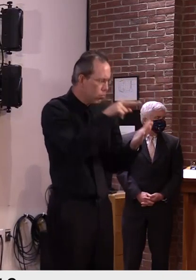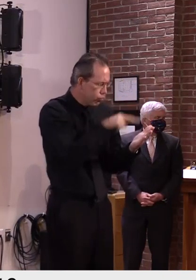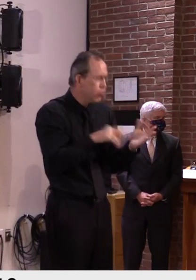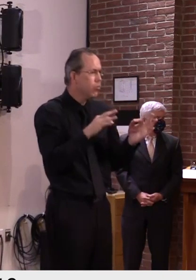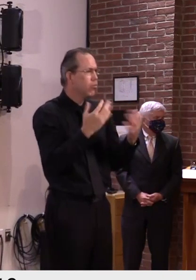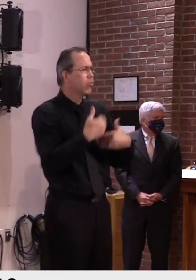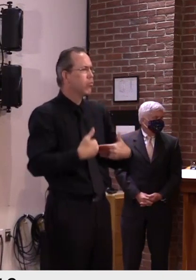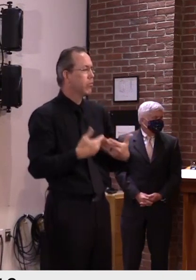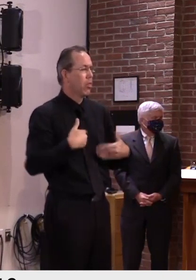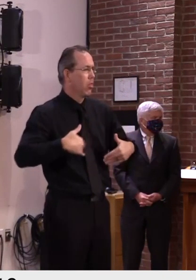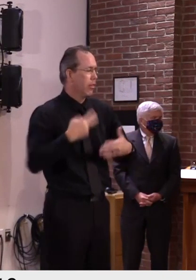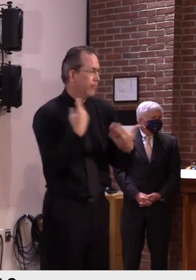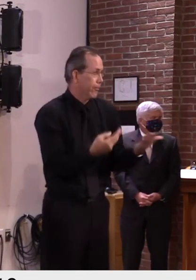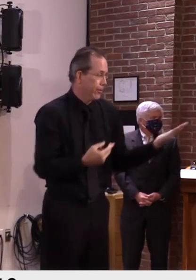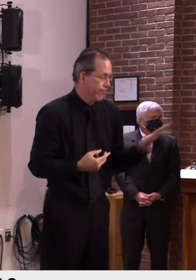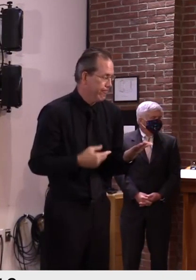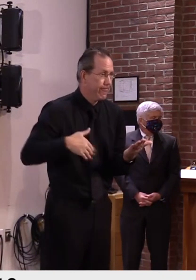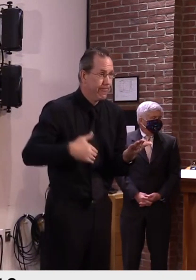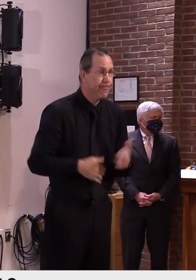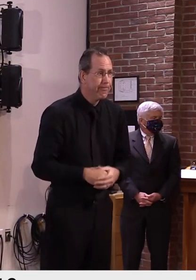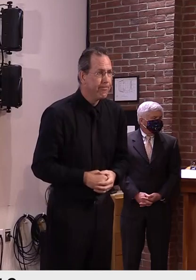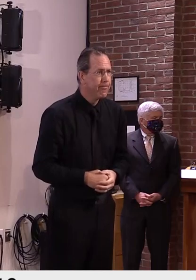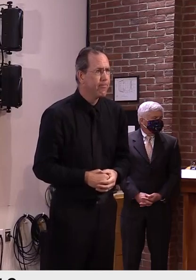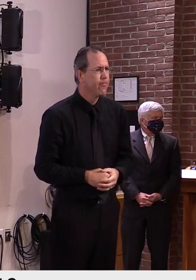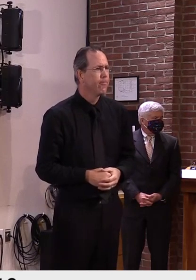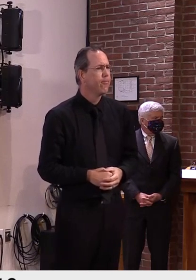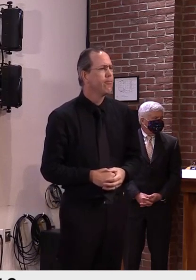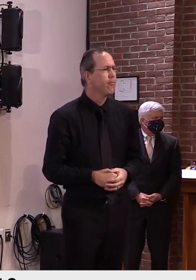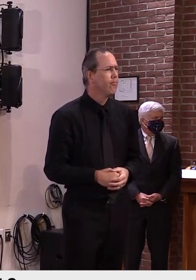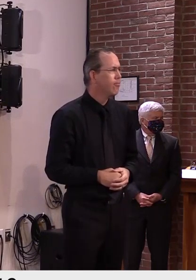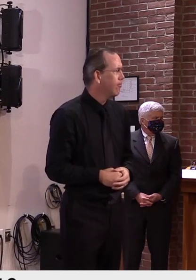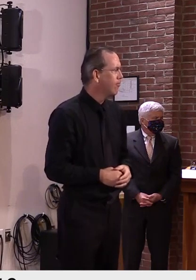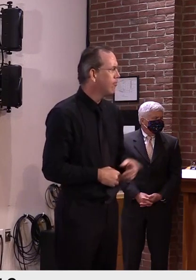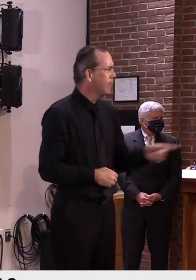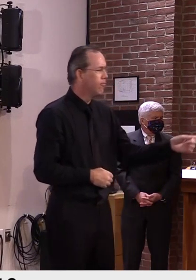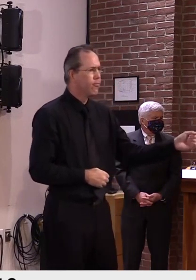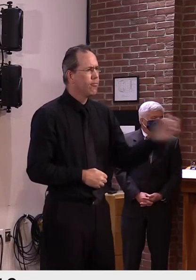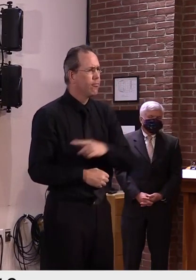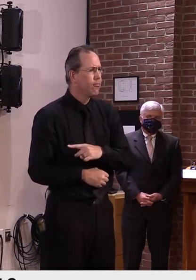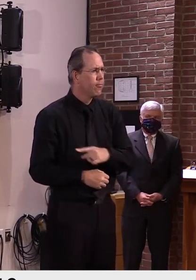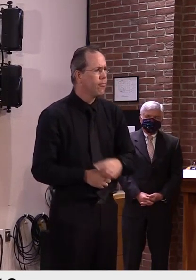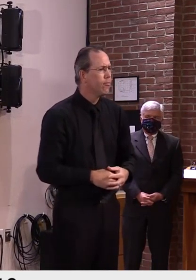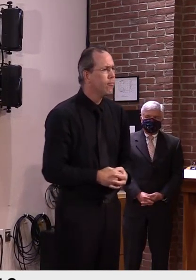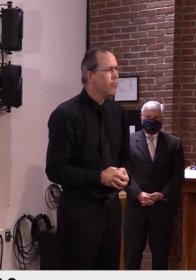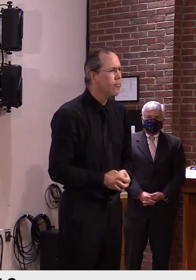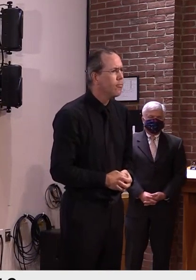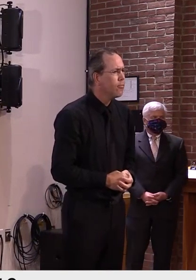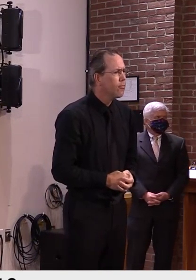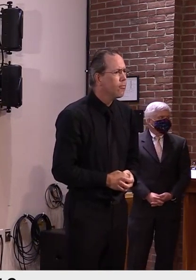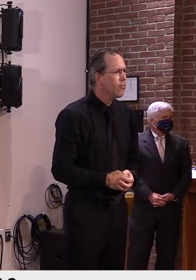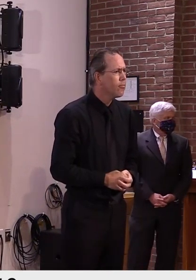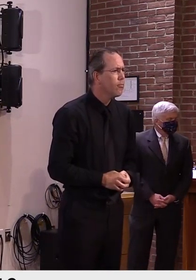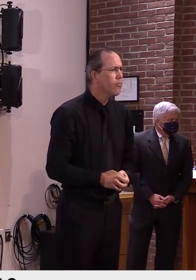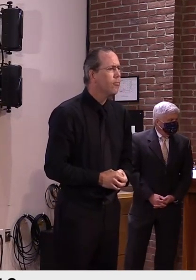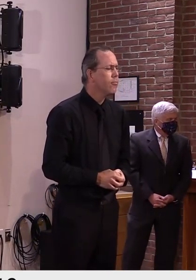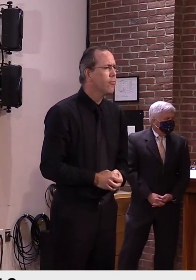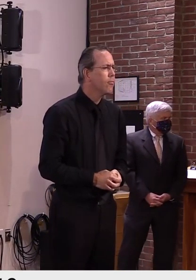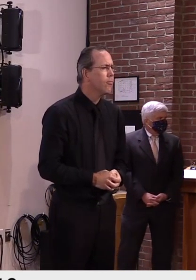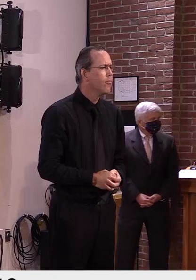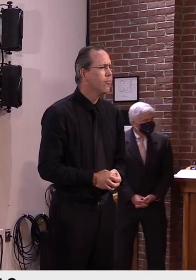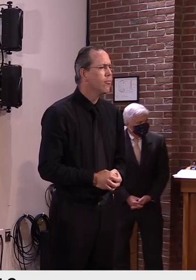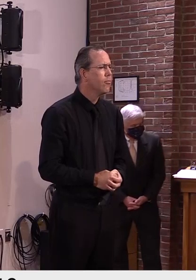I know of at least a few school districts that have been operating under a hybrid model since the first day of school and are starting to transition within the